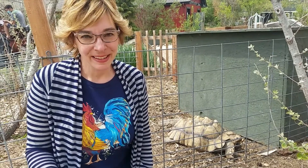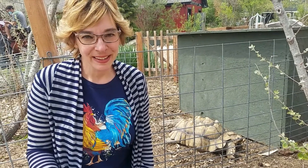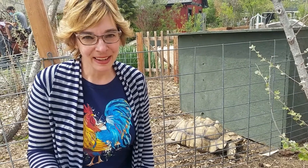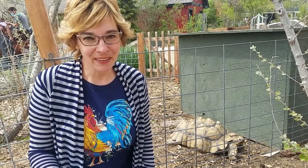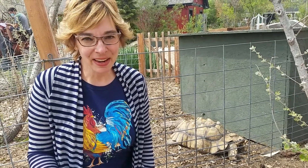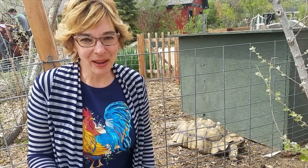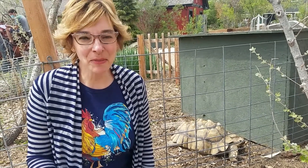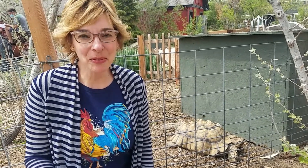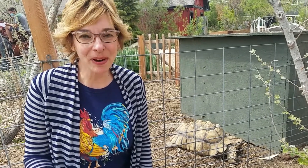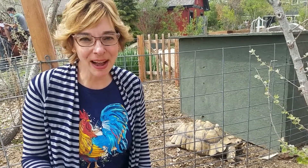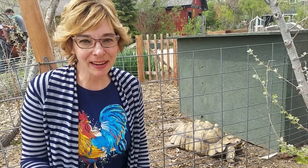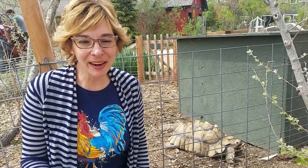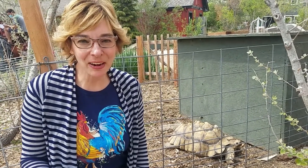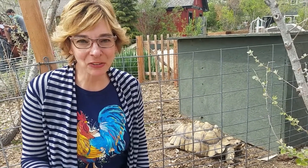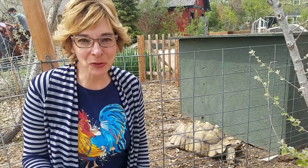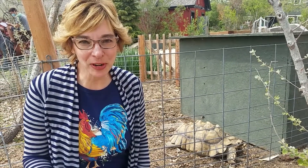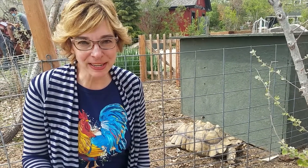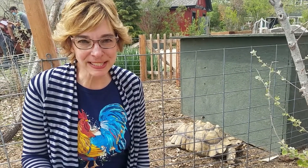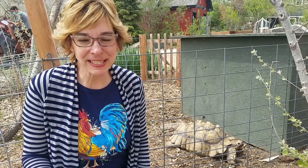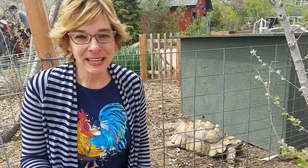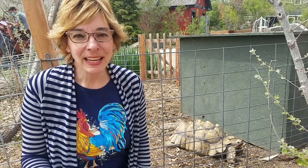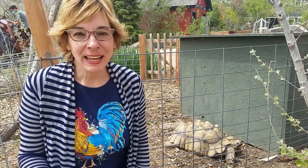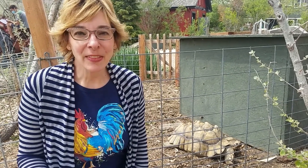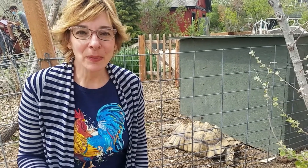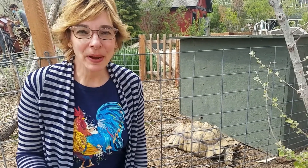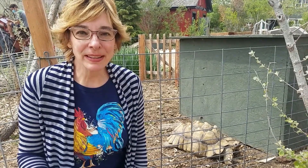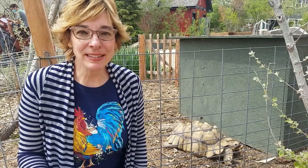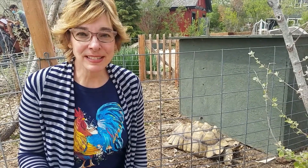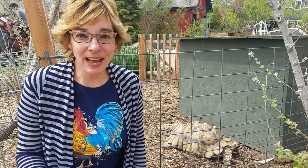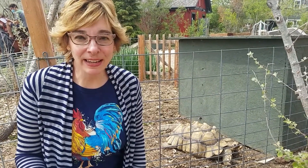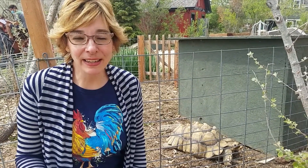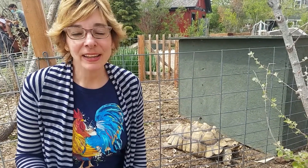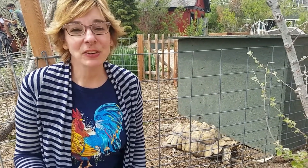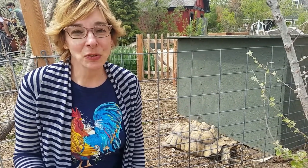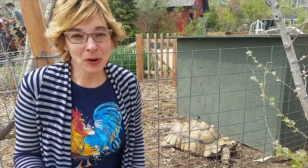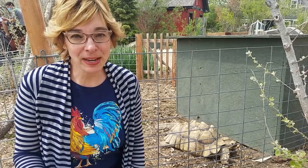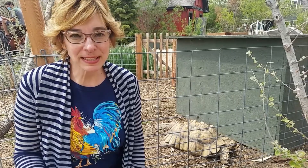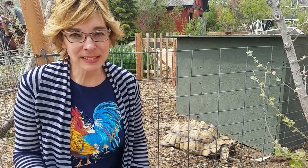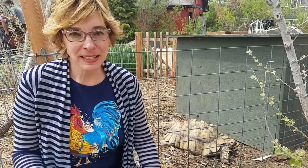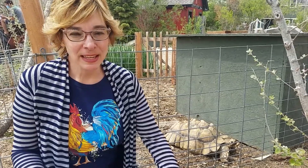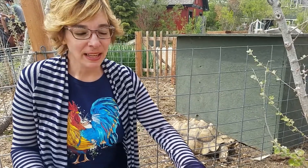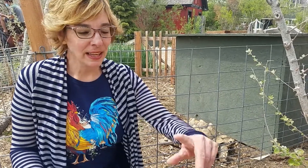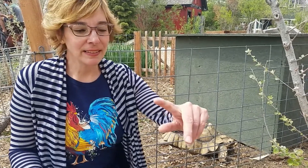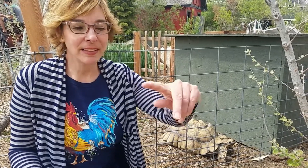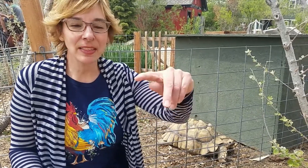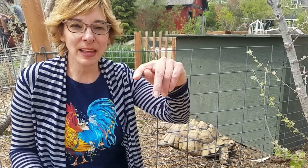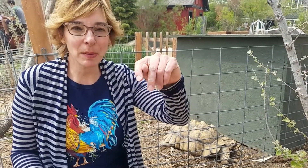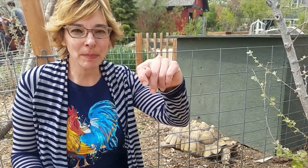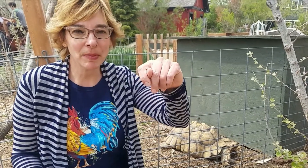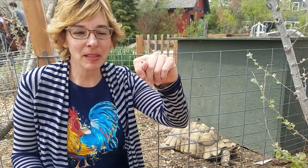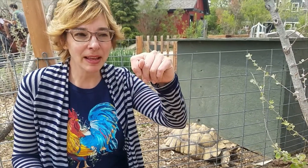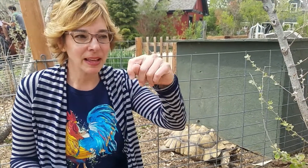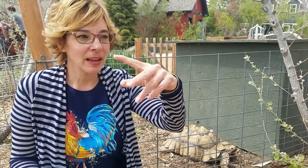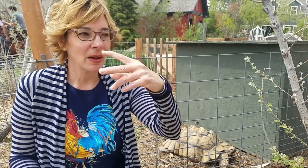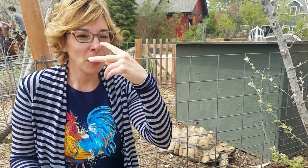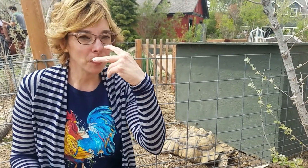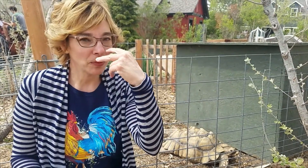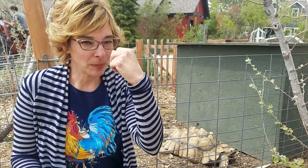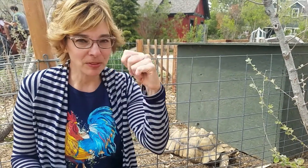Here I am with Rock, our tortoise, and the way to sign tortoise is to think of like, oh, somebody's got